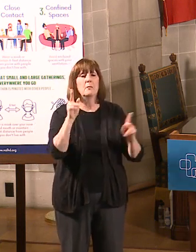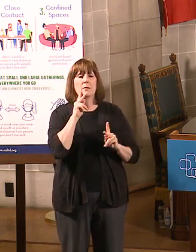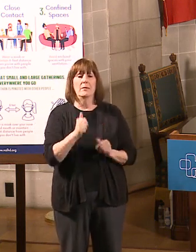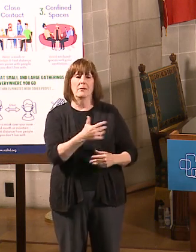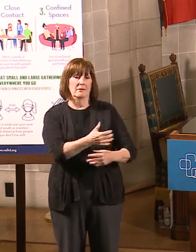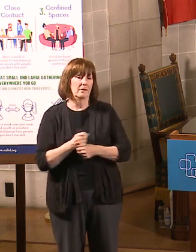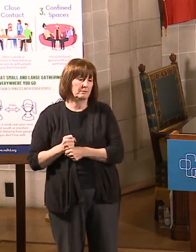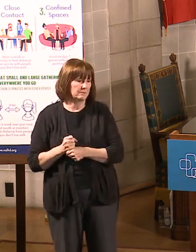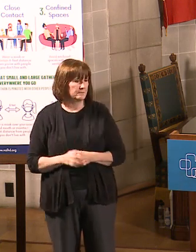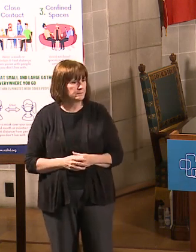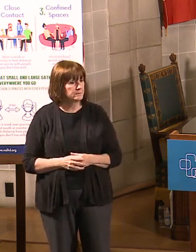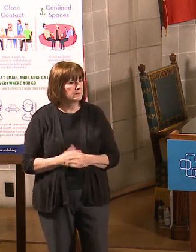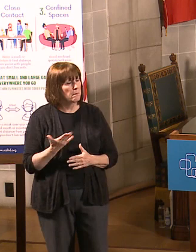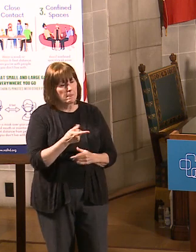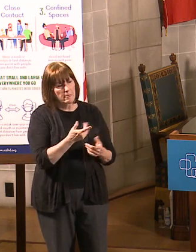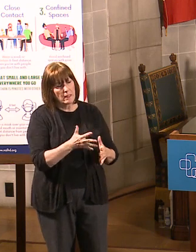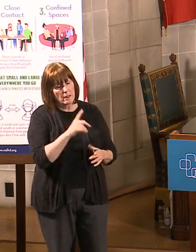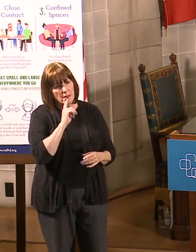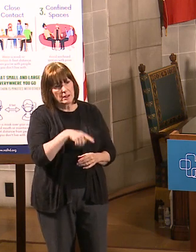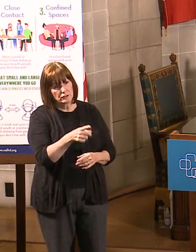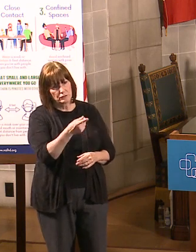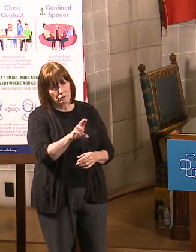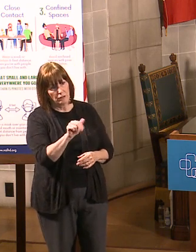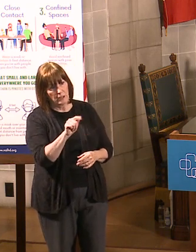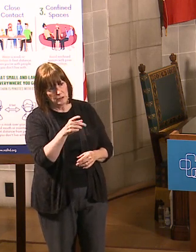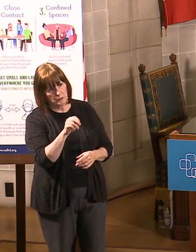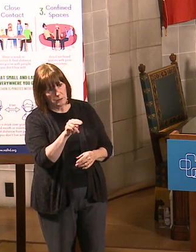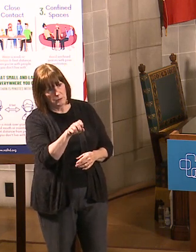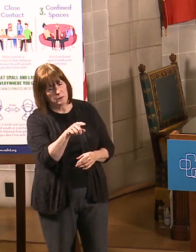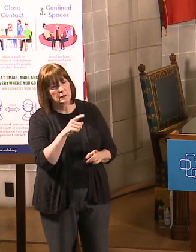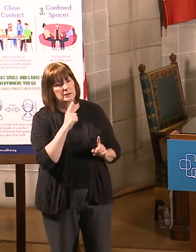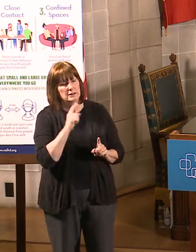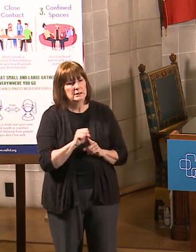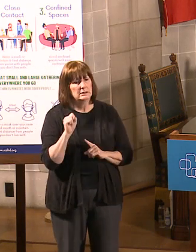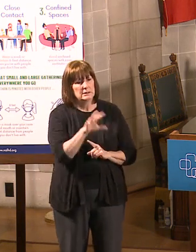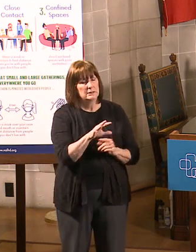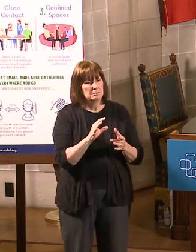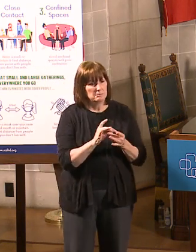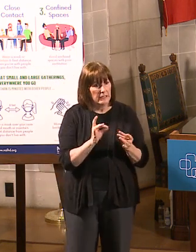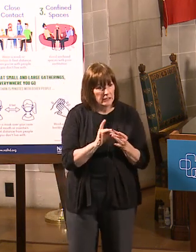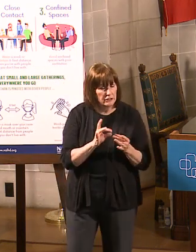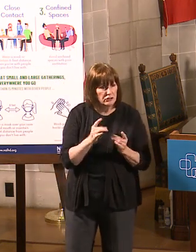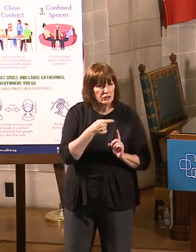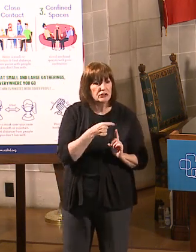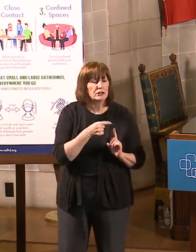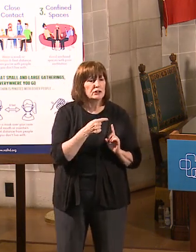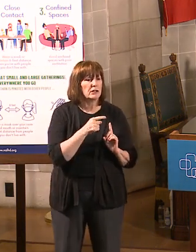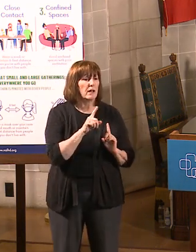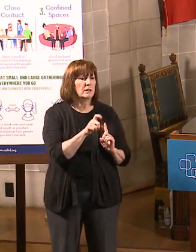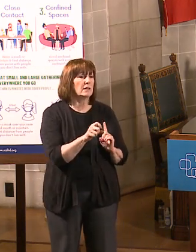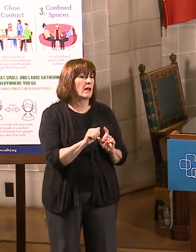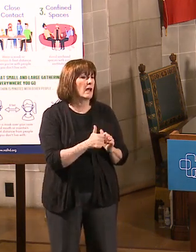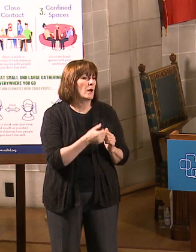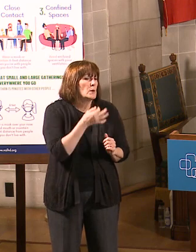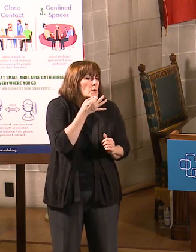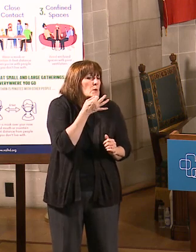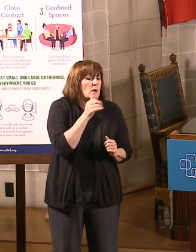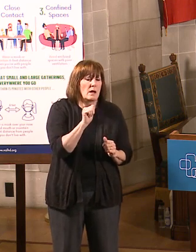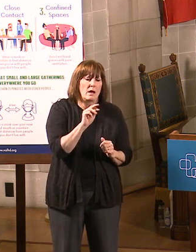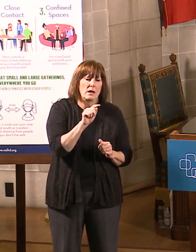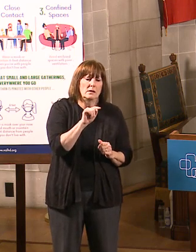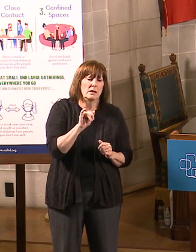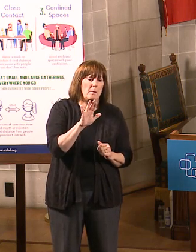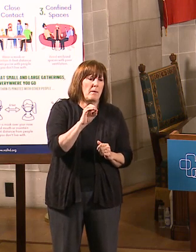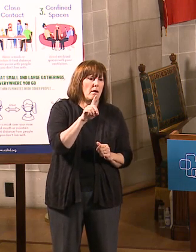And then you may have already answered this, Dr. Antone, but Chris sent a message asking how soon the antibody treatment will